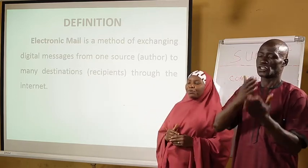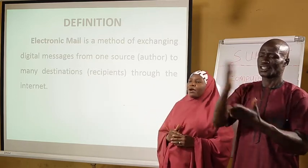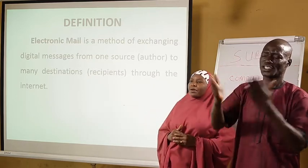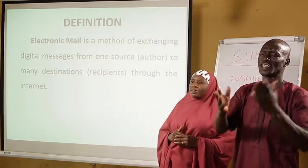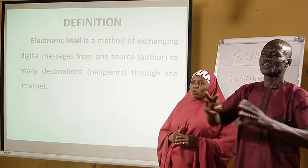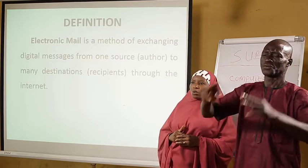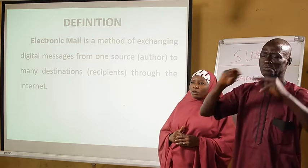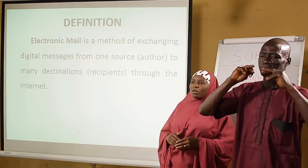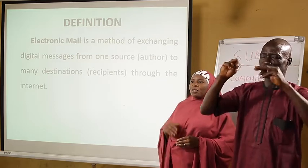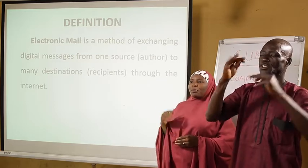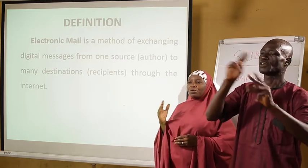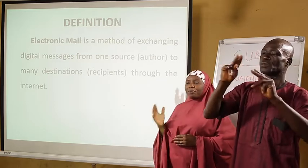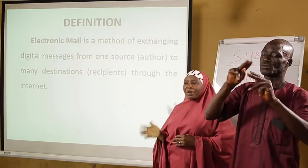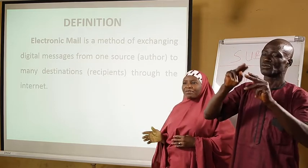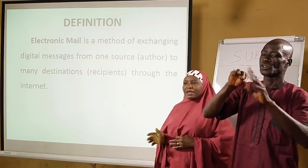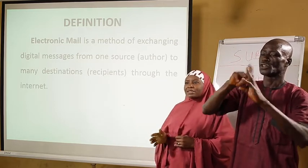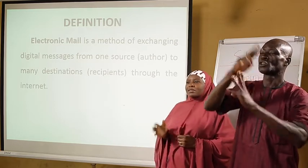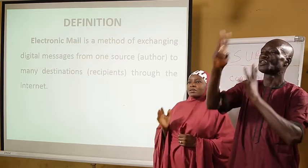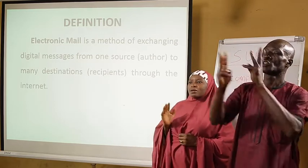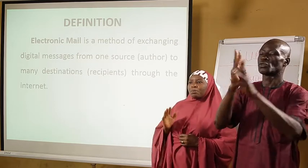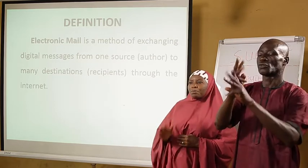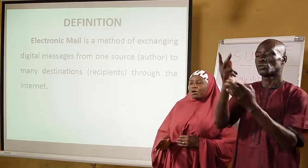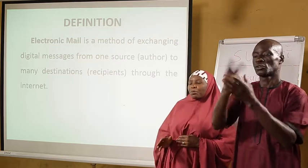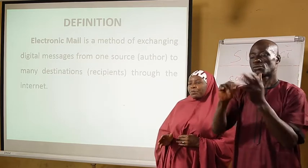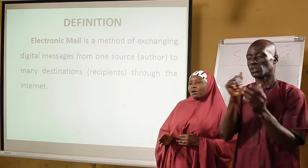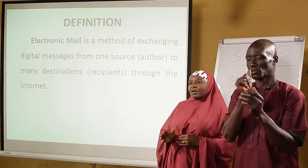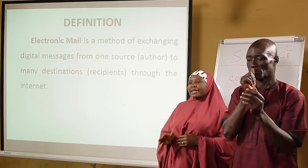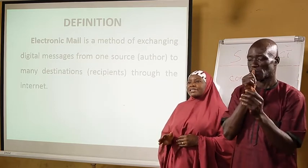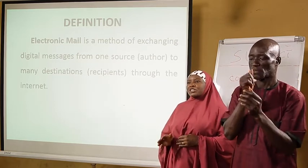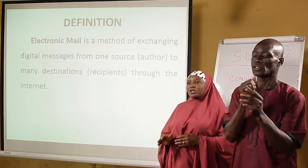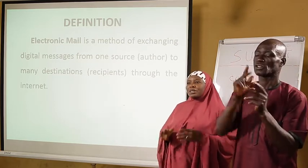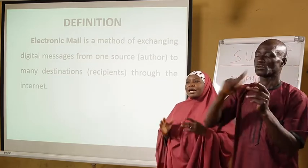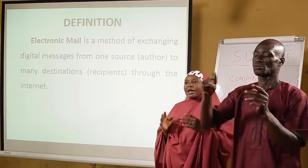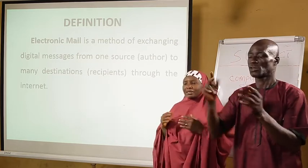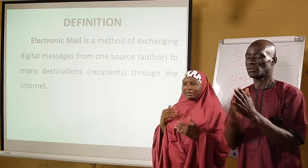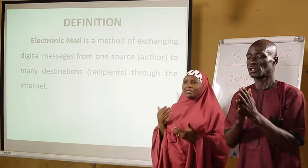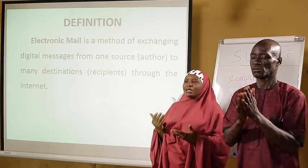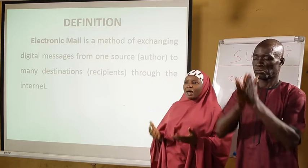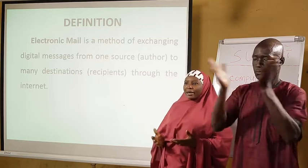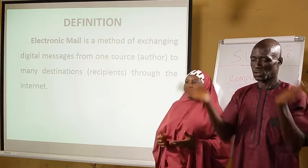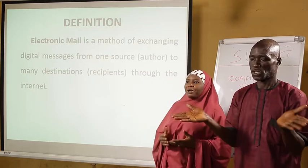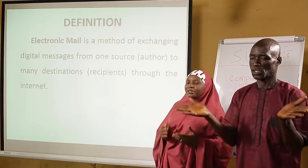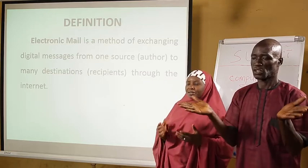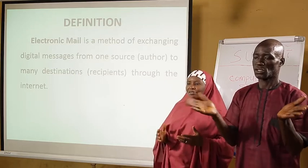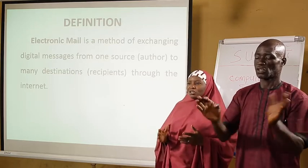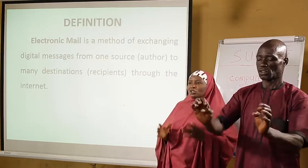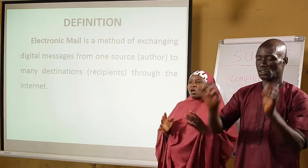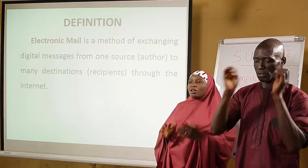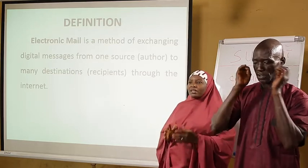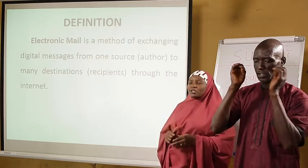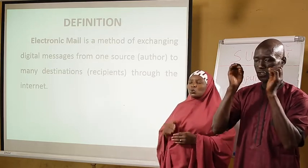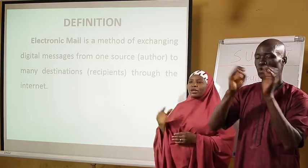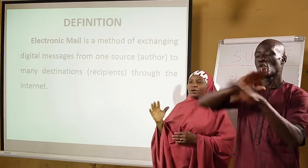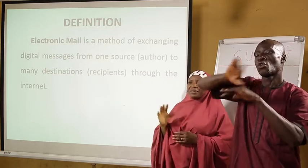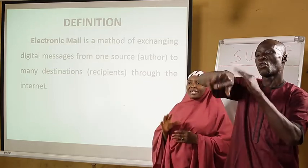of people around the world, both the private, public organization, and academic services.